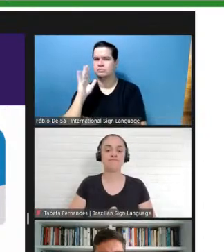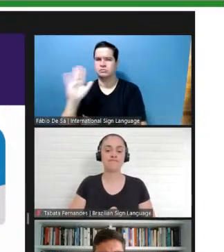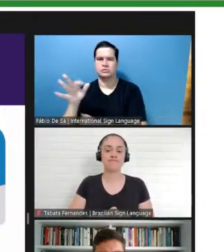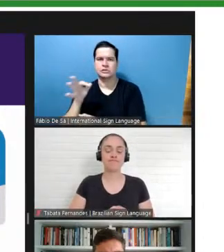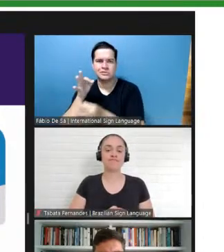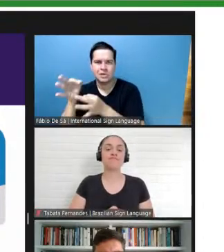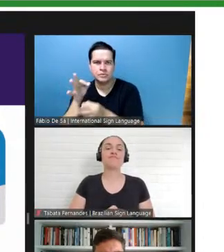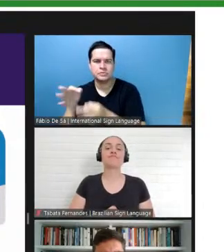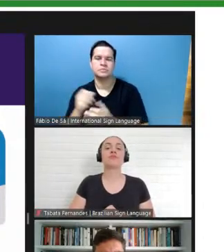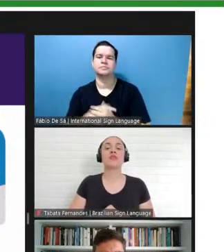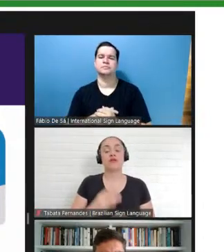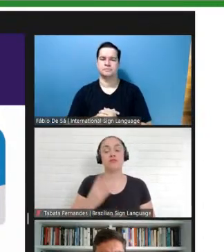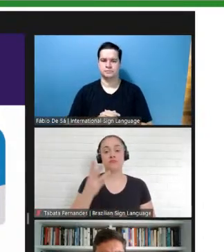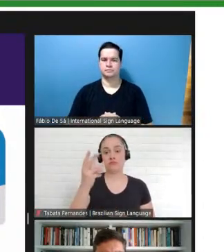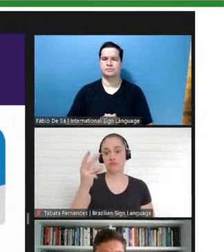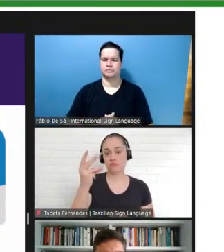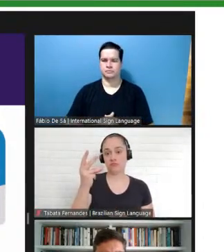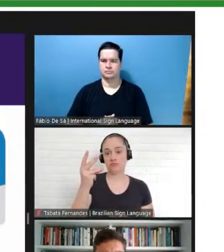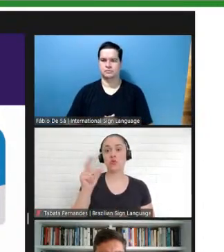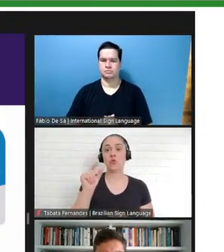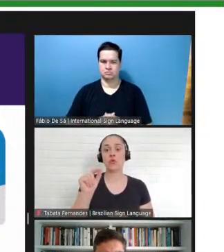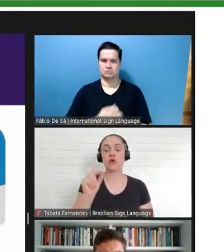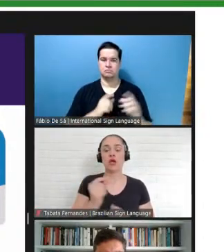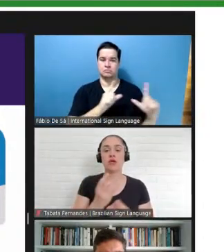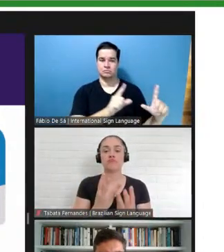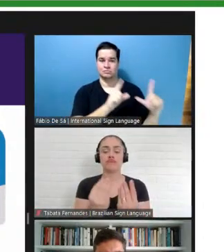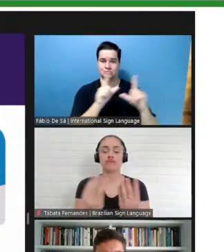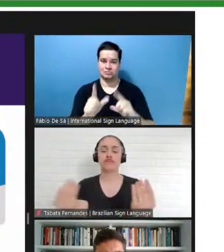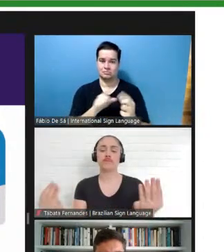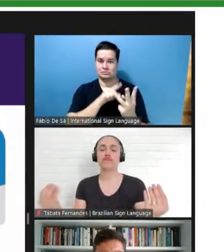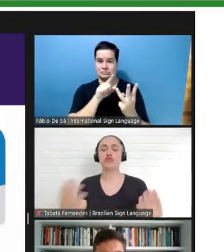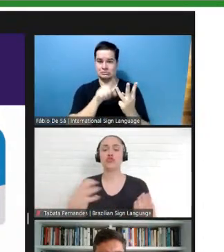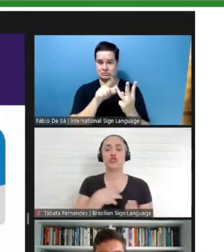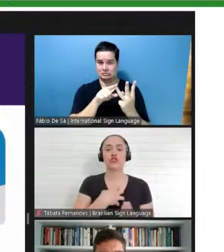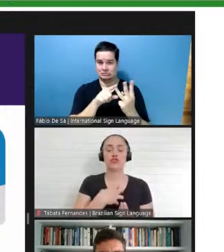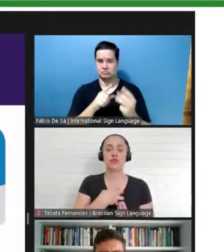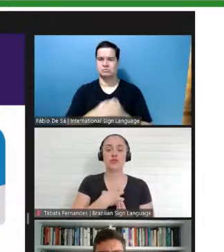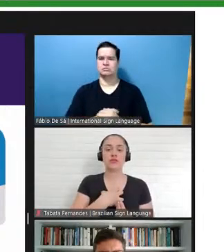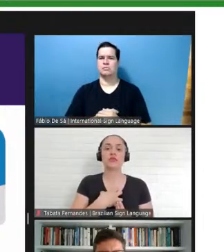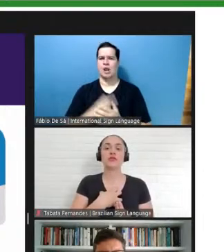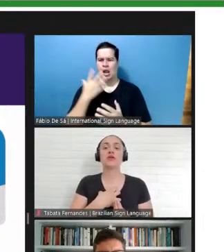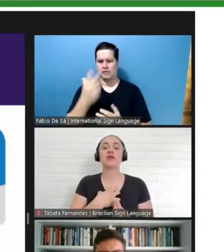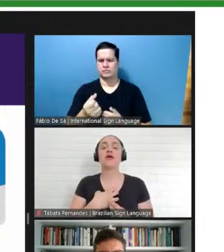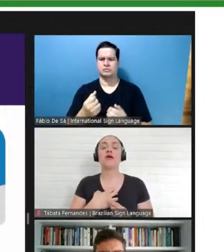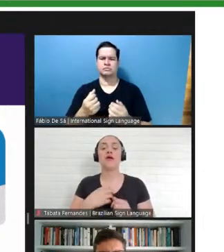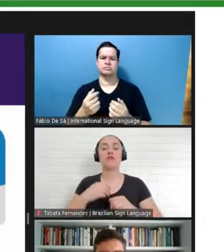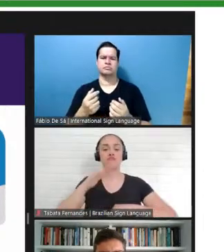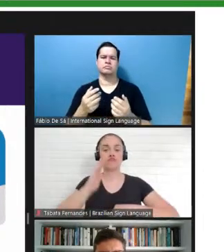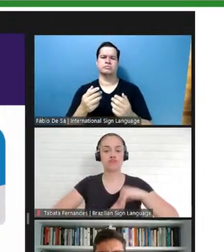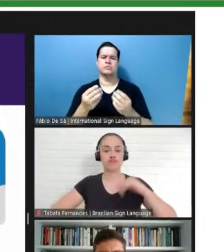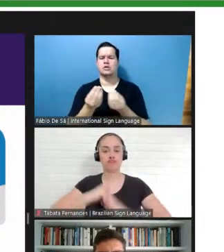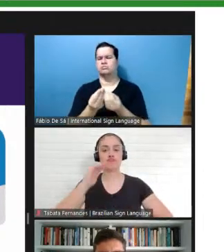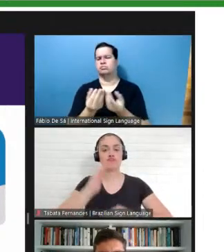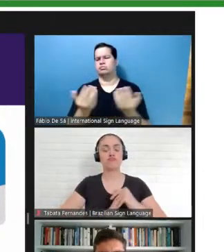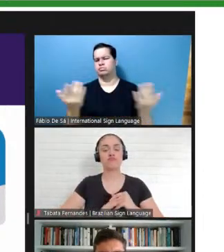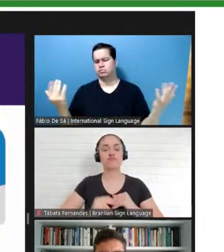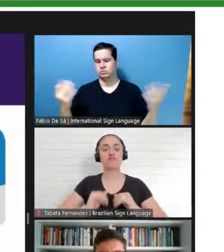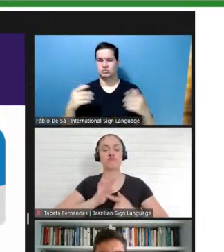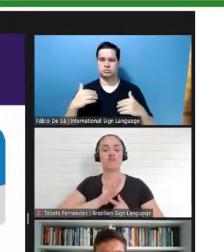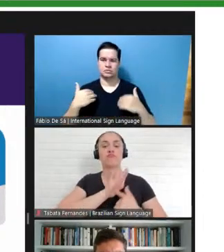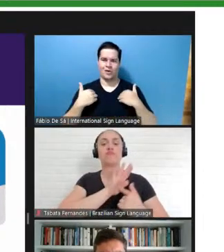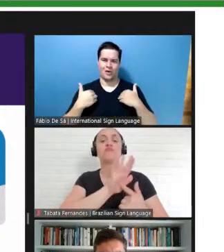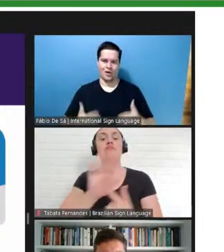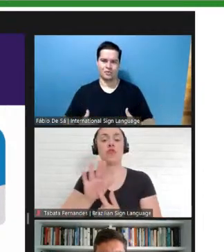expression. This is the third blue column. Multiple ways for learners to take action and show us what they